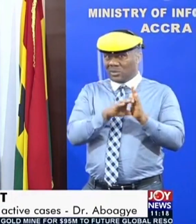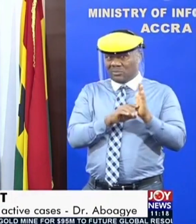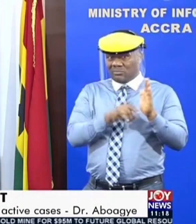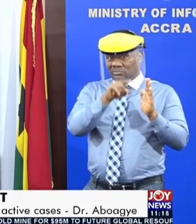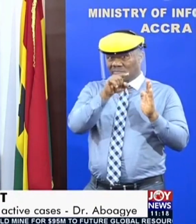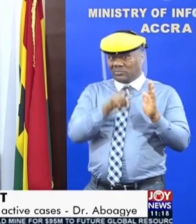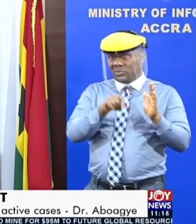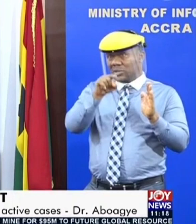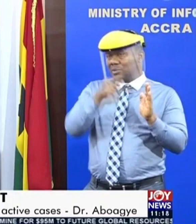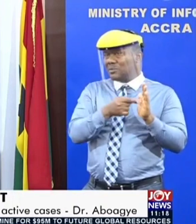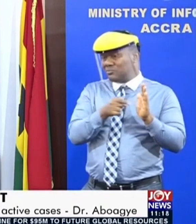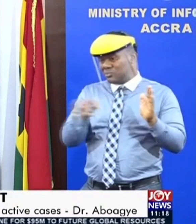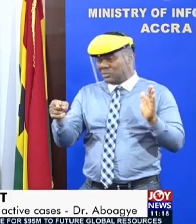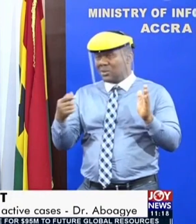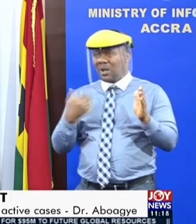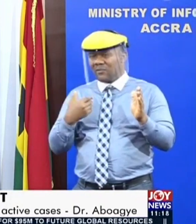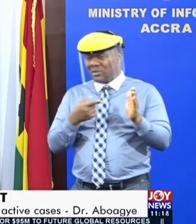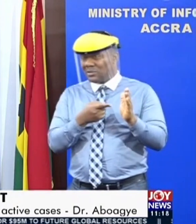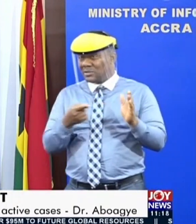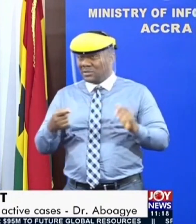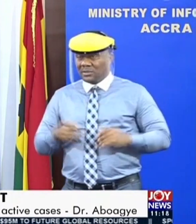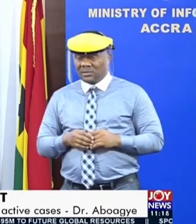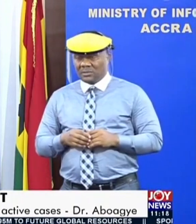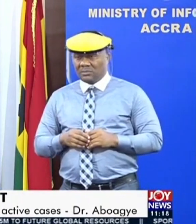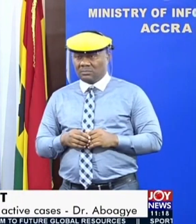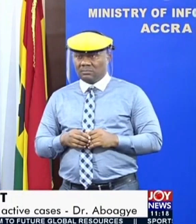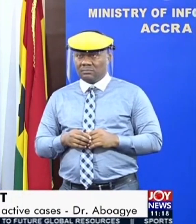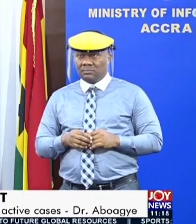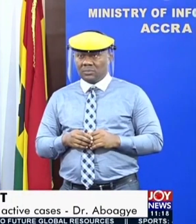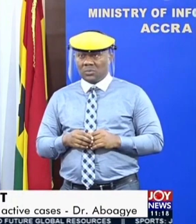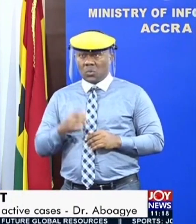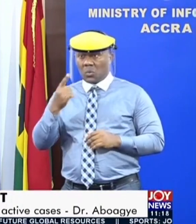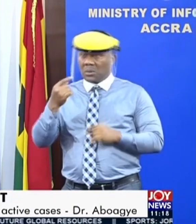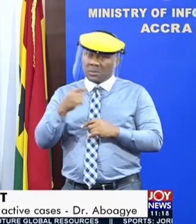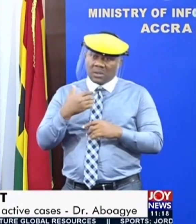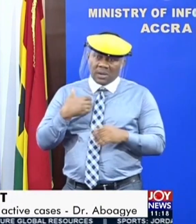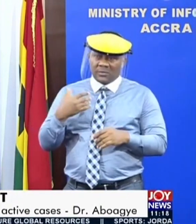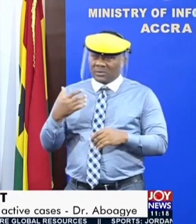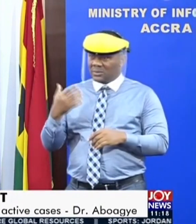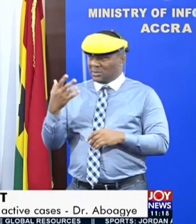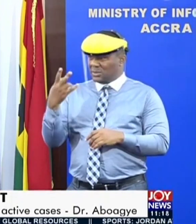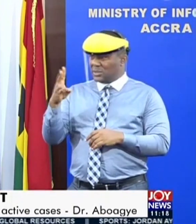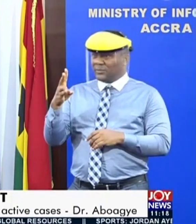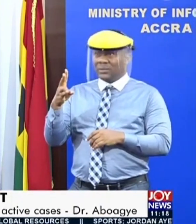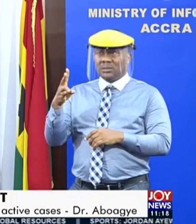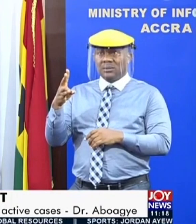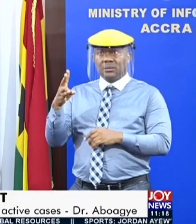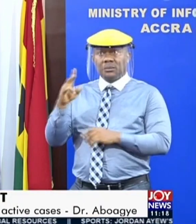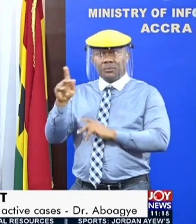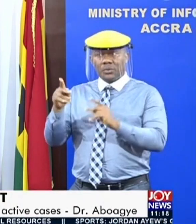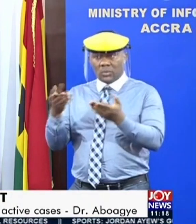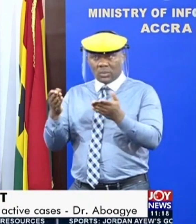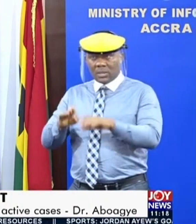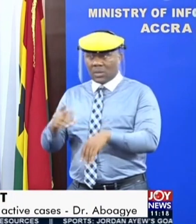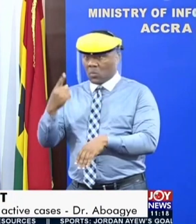are actually high, where we are having about 7 deaths a day as the highest we ever recorded.